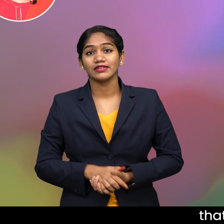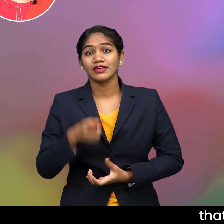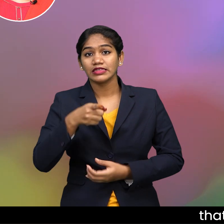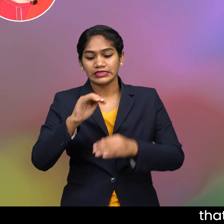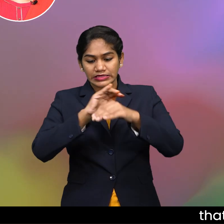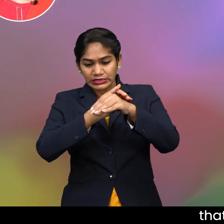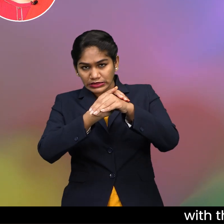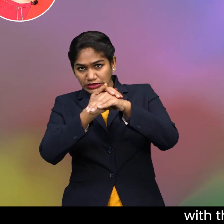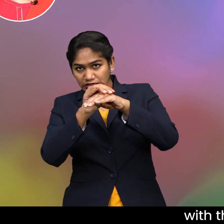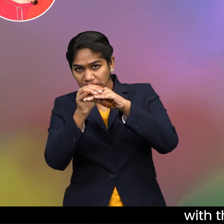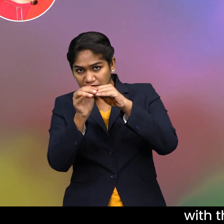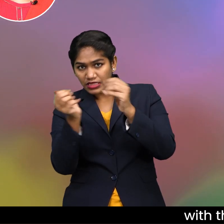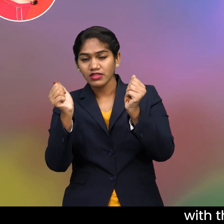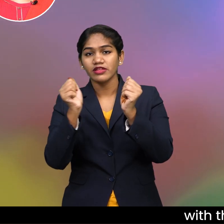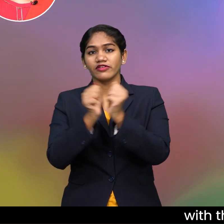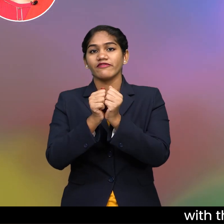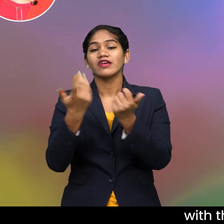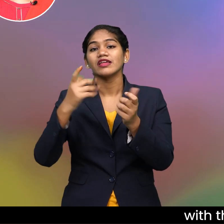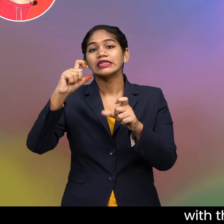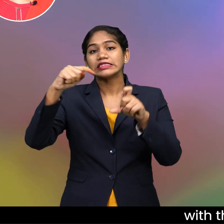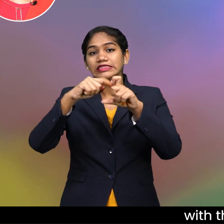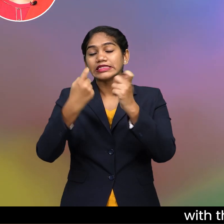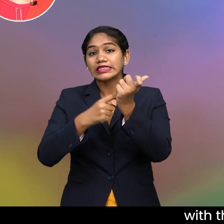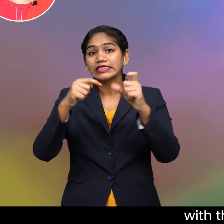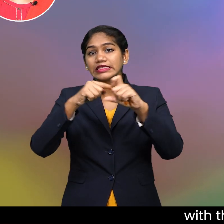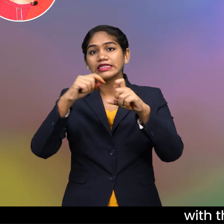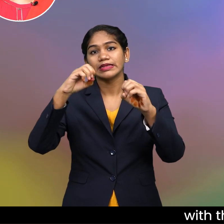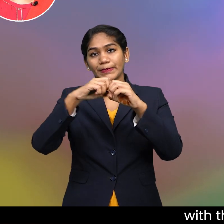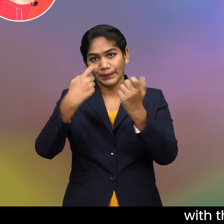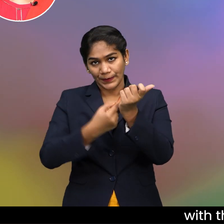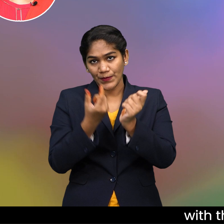that is covered with the cerebrum.